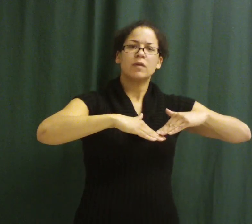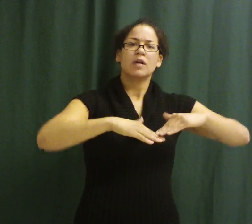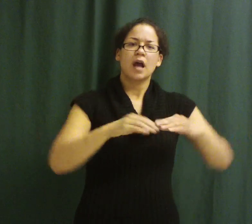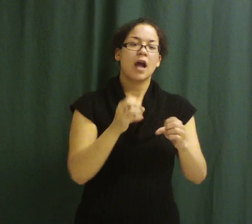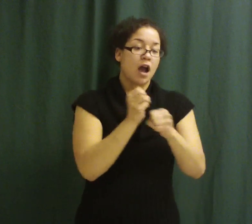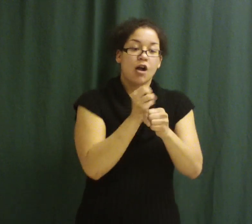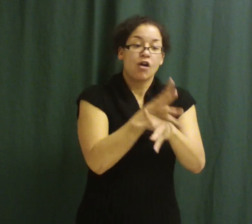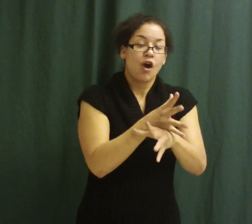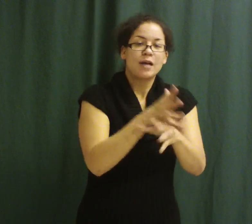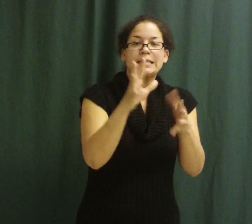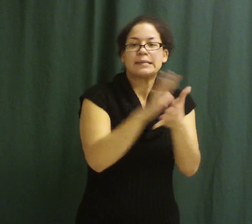In 1908,